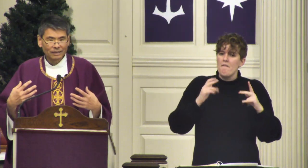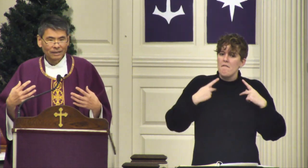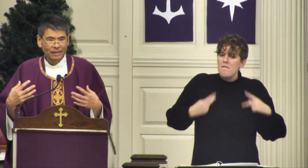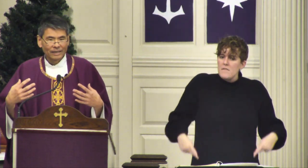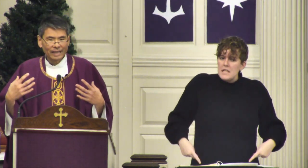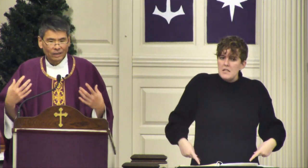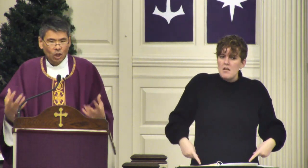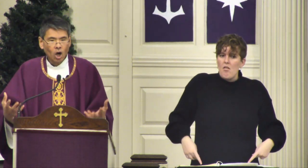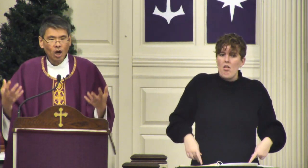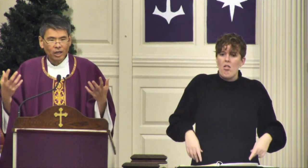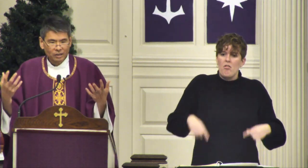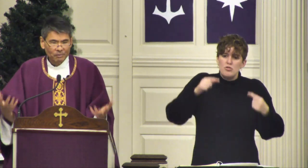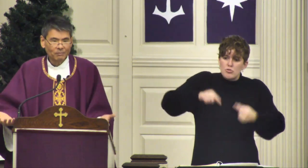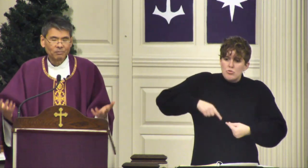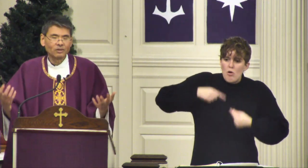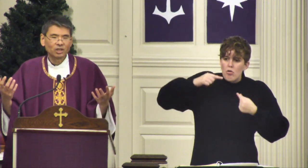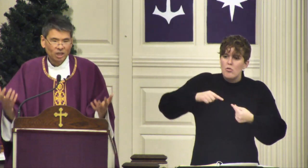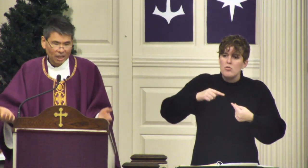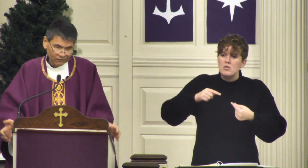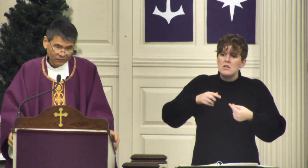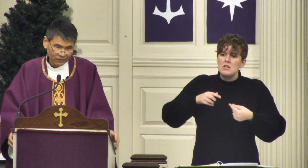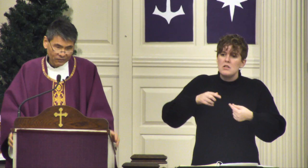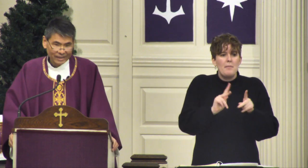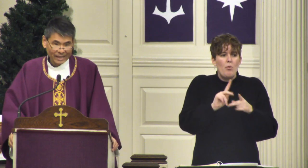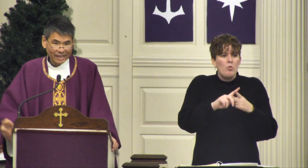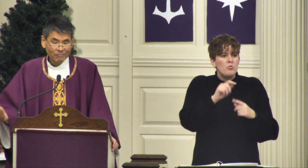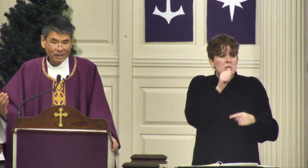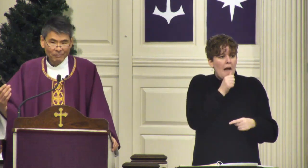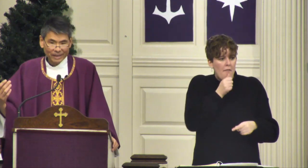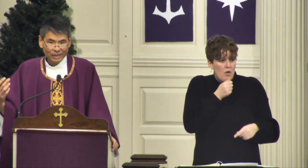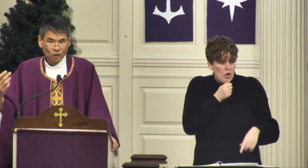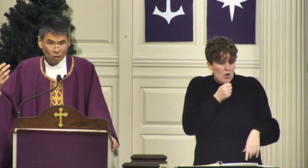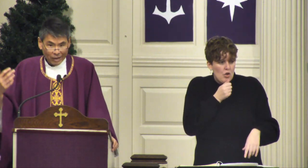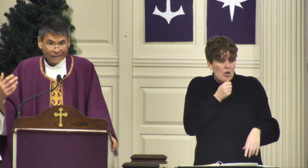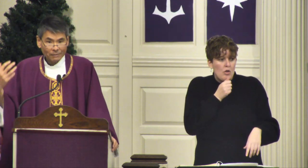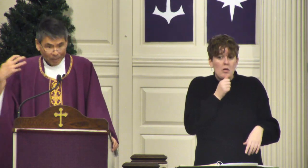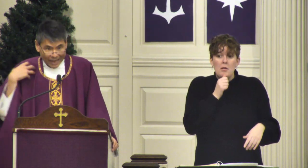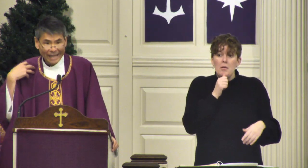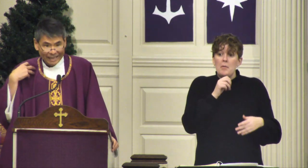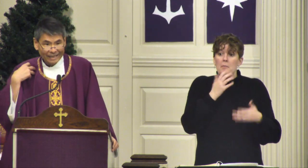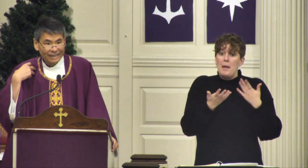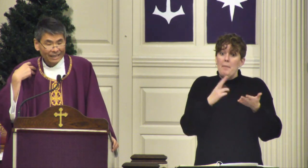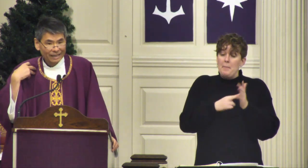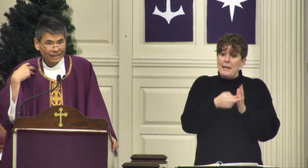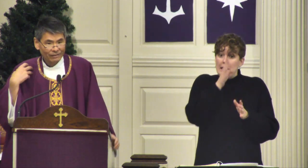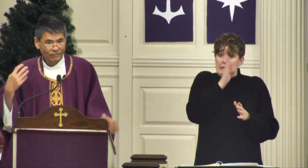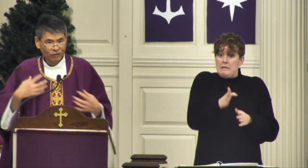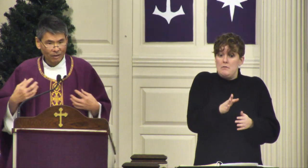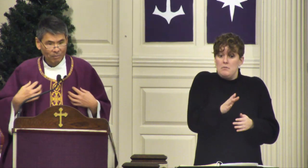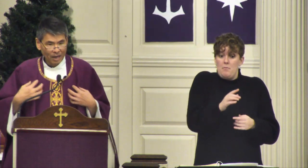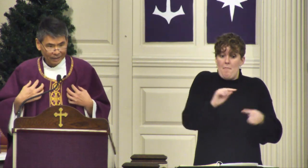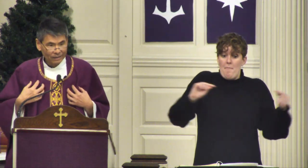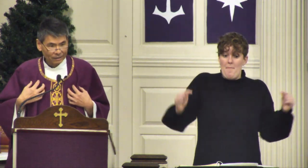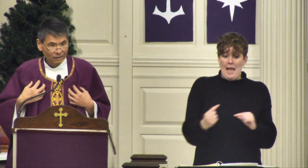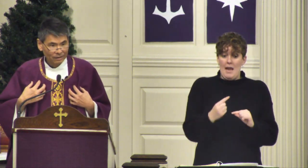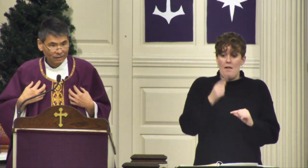ailments that cause people suffering. Now, that might be direct pain for our